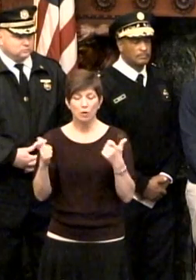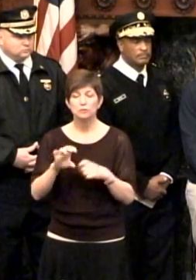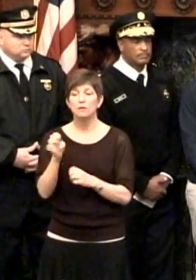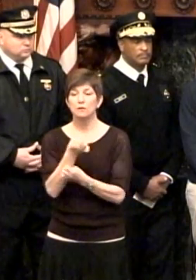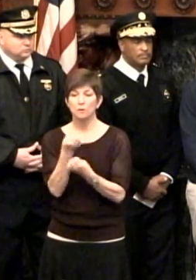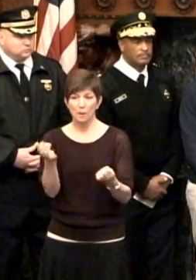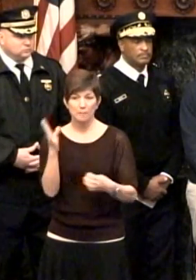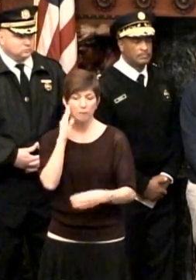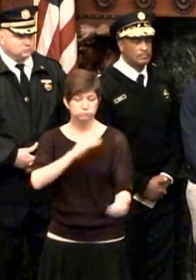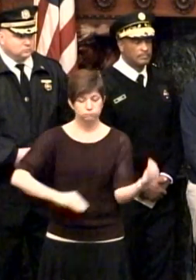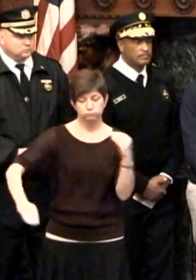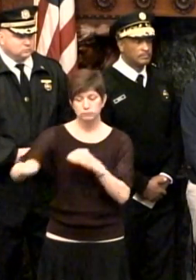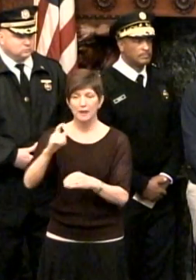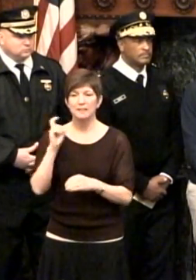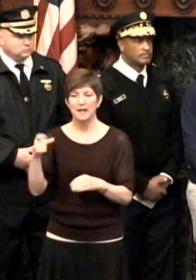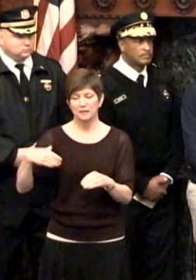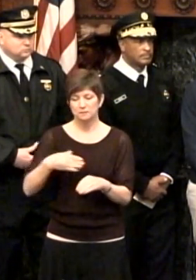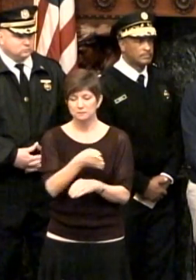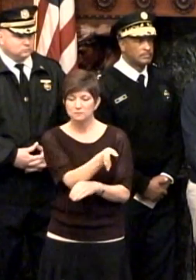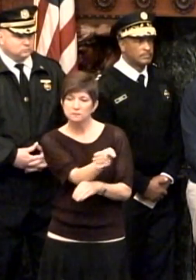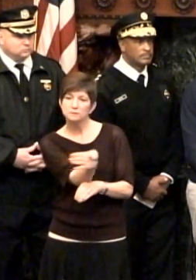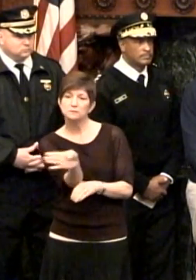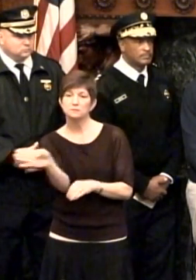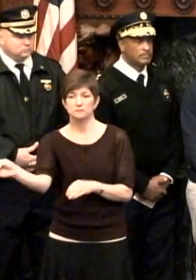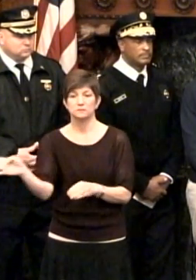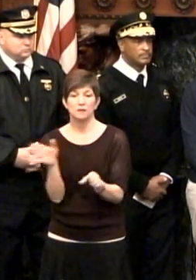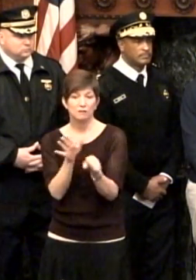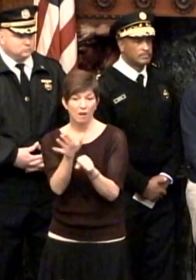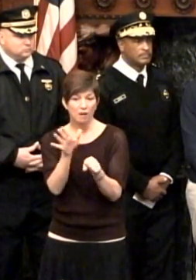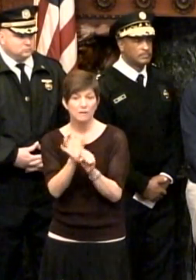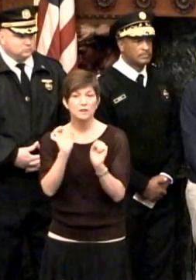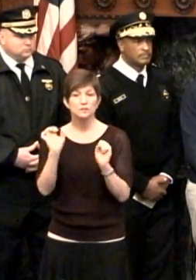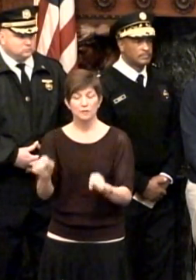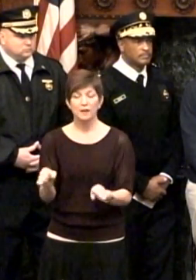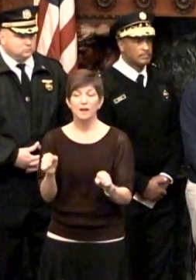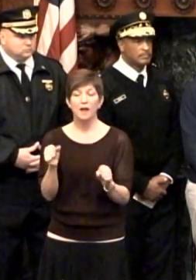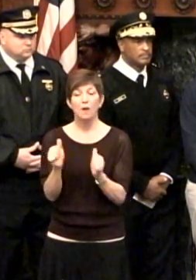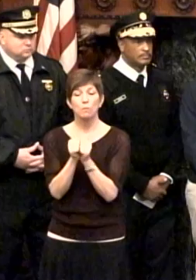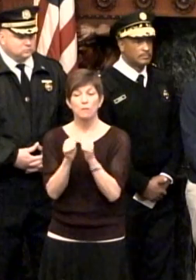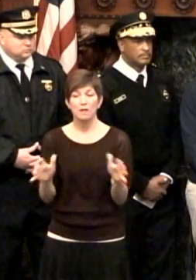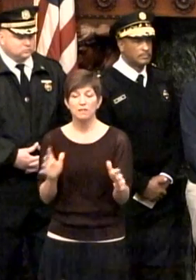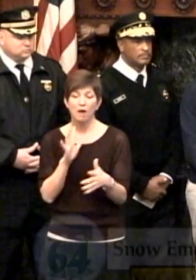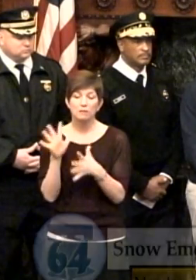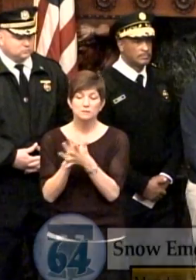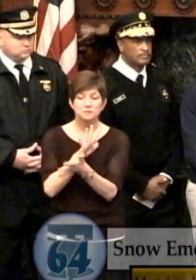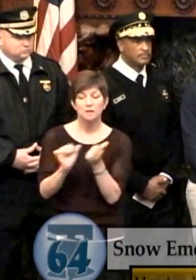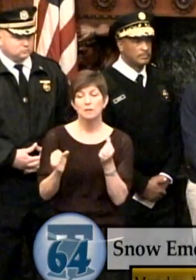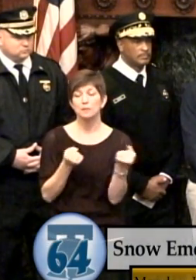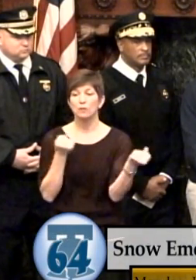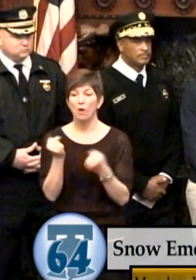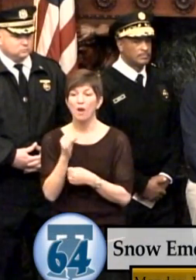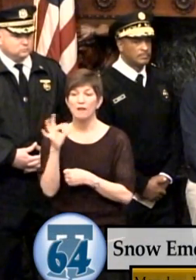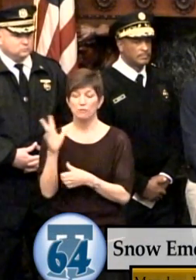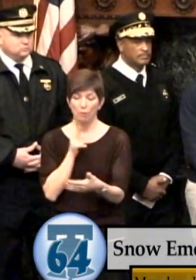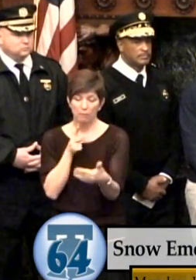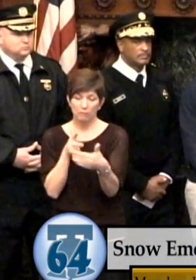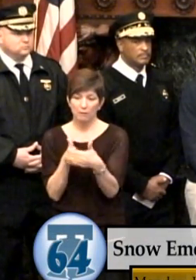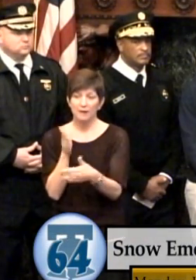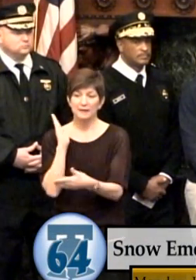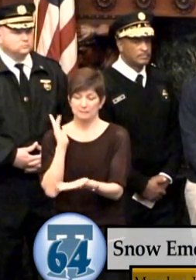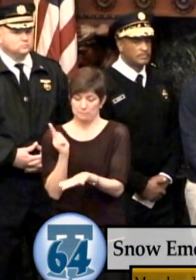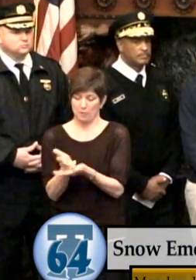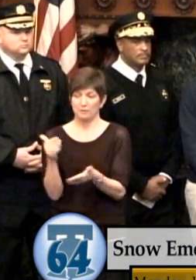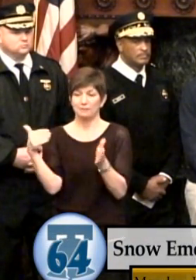moving around. They need a certain amount of turning radius to be able to get around a corner. You're parked close to a corner, interferes, again,